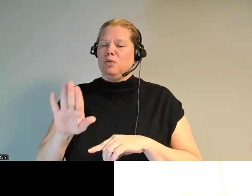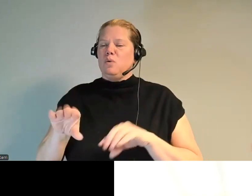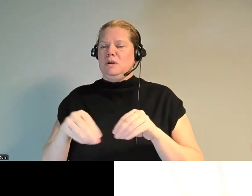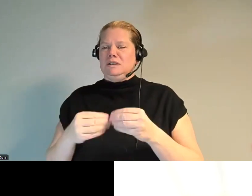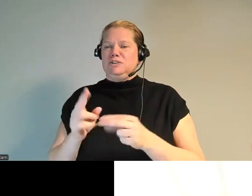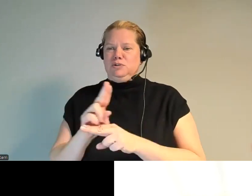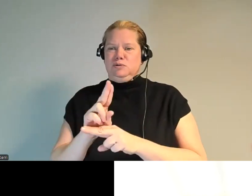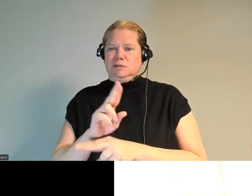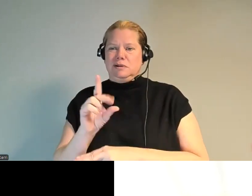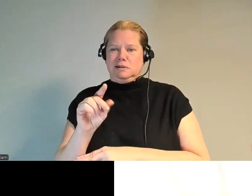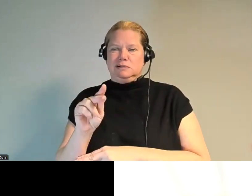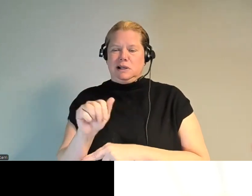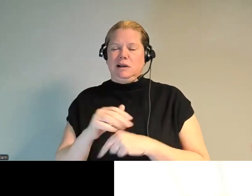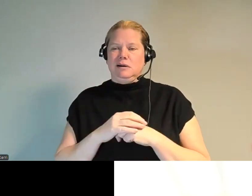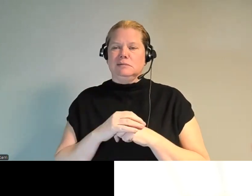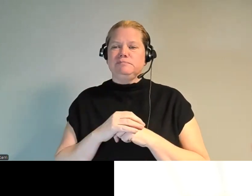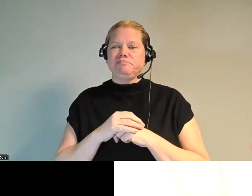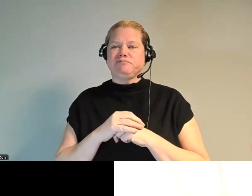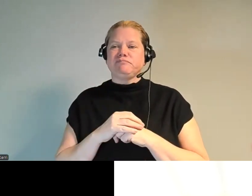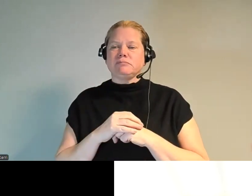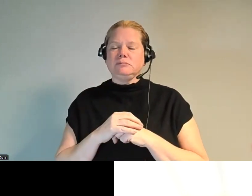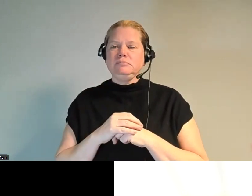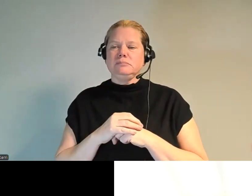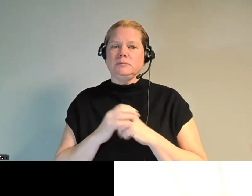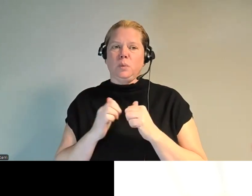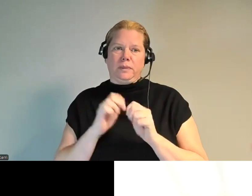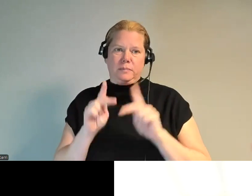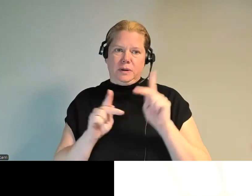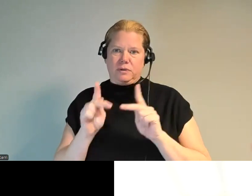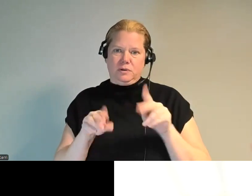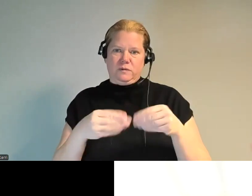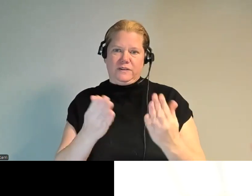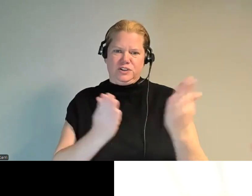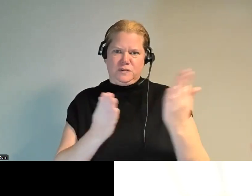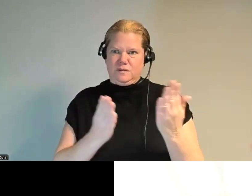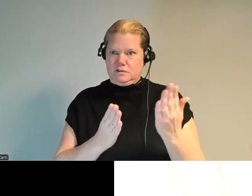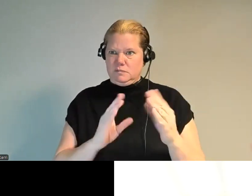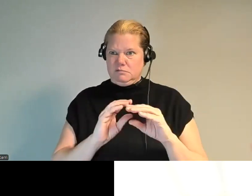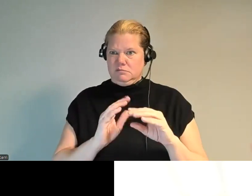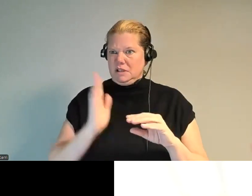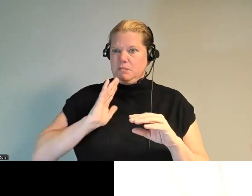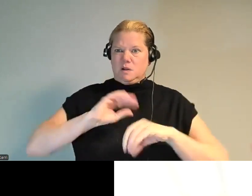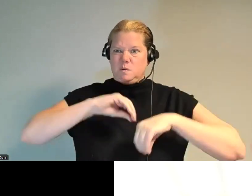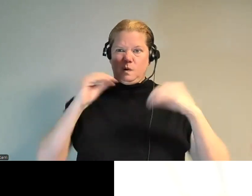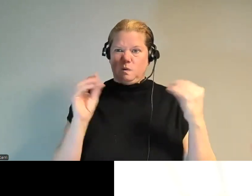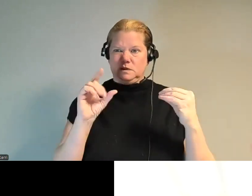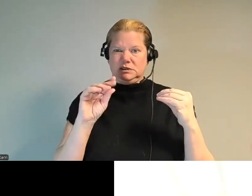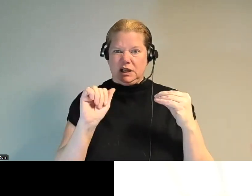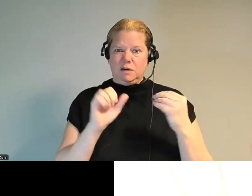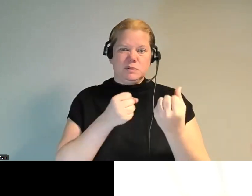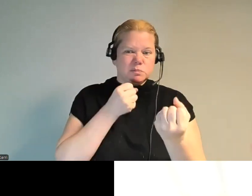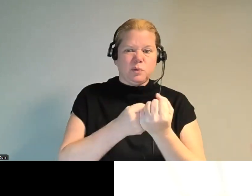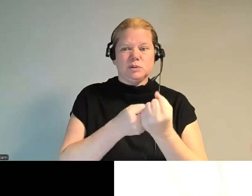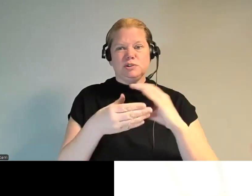help to understand where, with the folks that you're serving, where there hasn't been data in the past, and to support your stories in